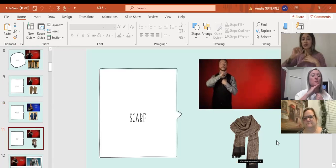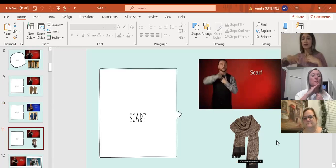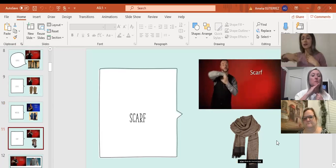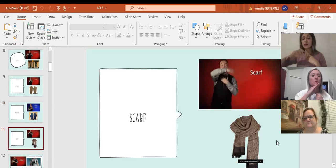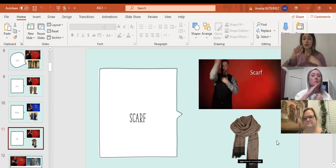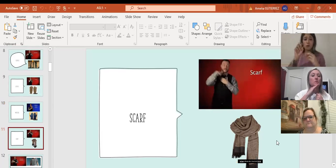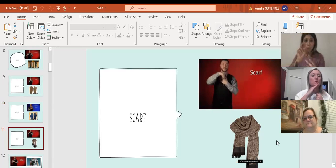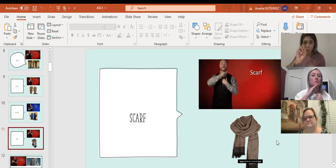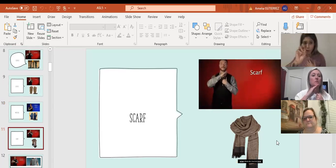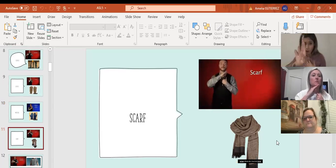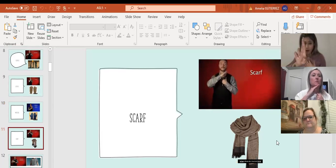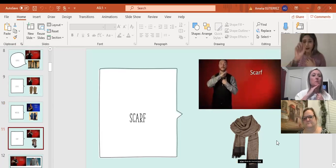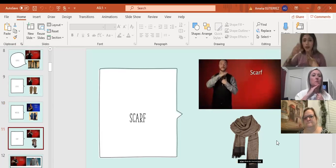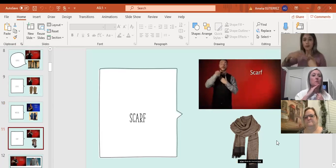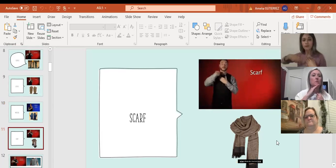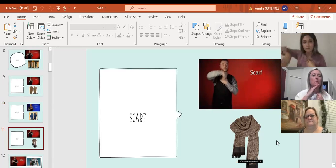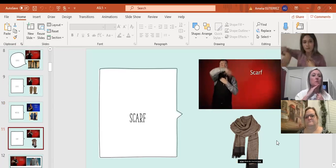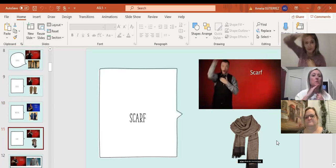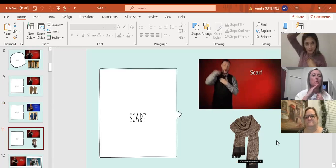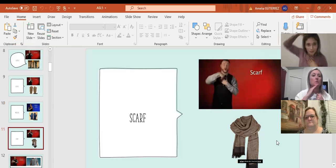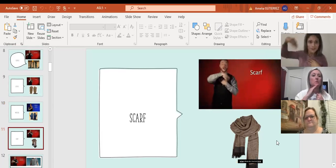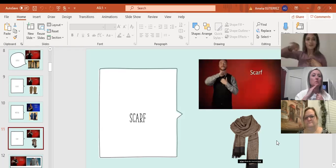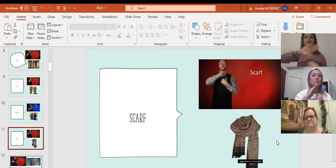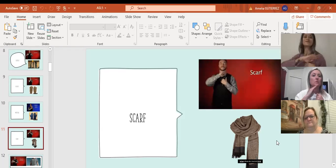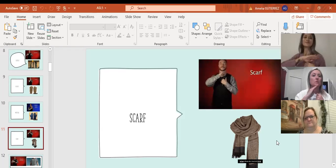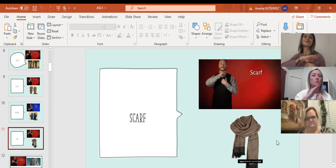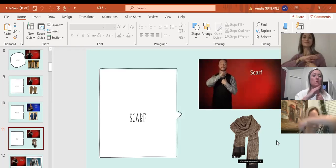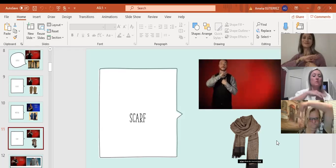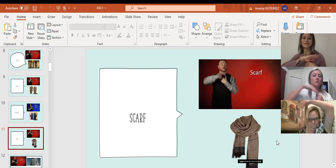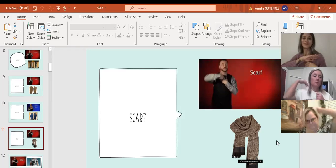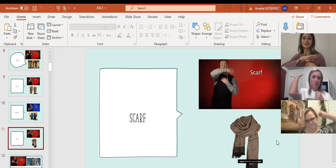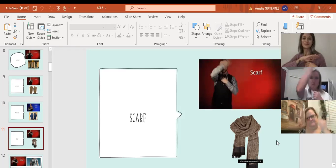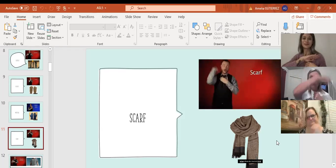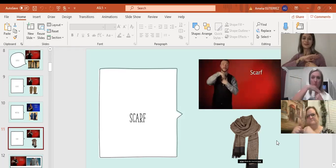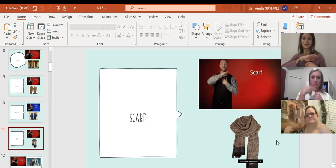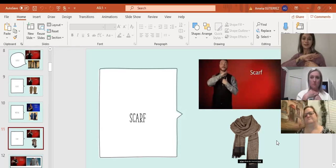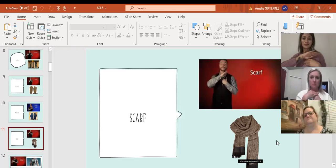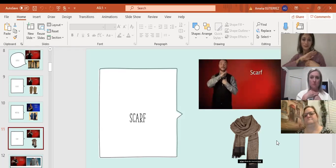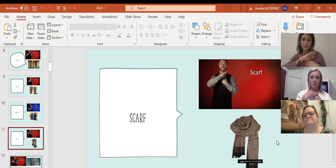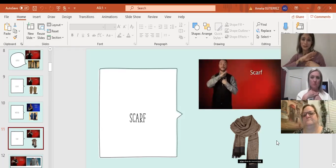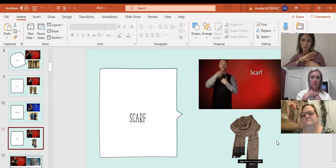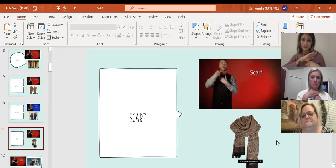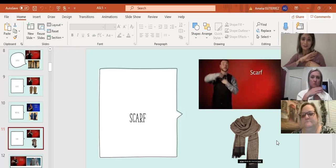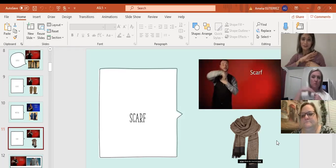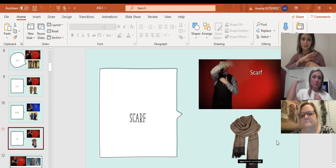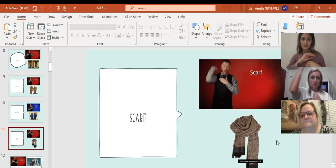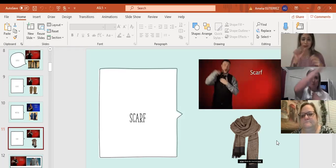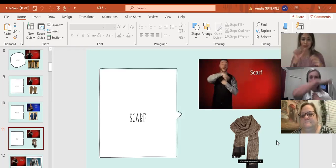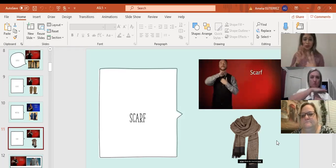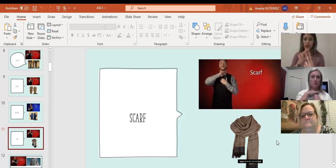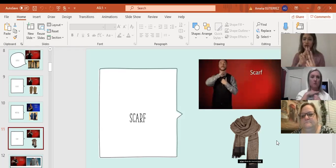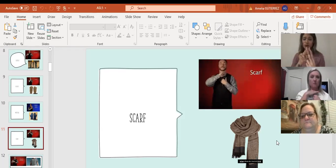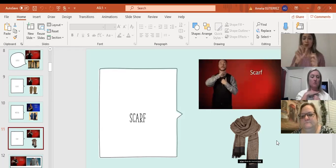So it's with a B on your hand. Or you could do it like this where you wrap around your head and then go